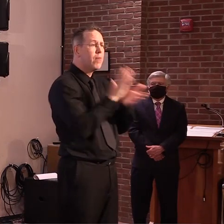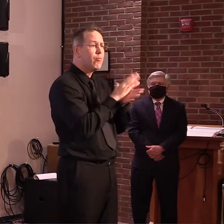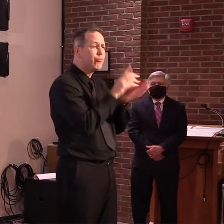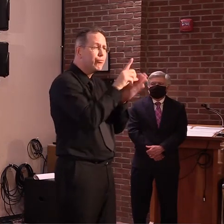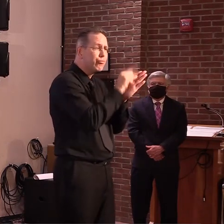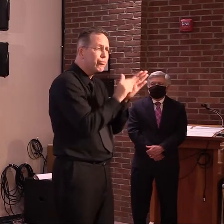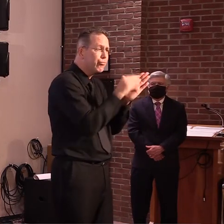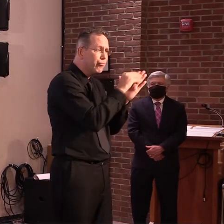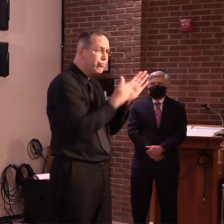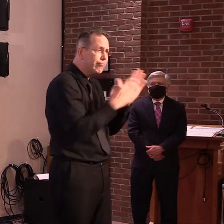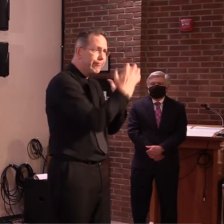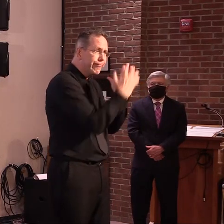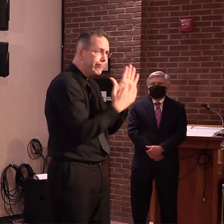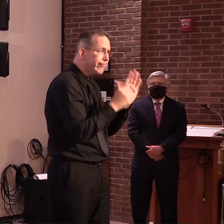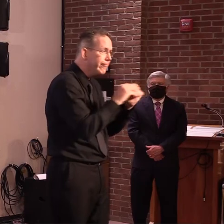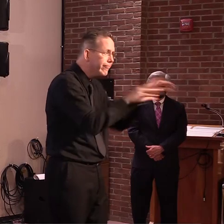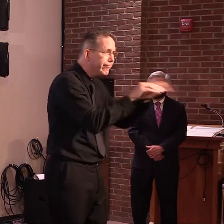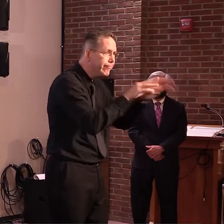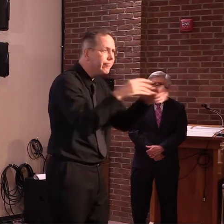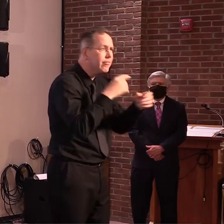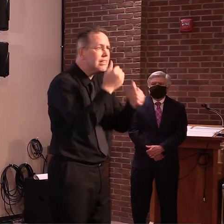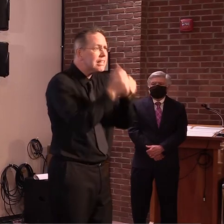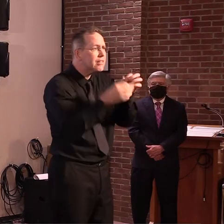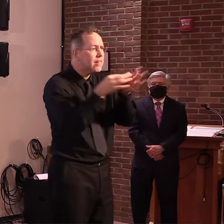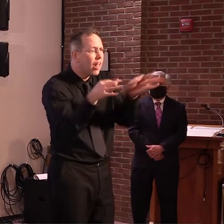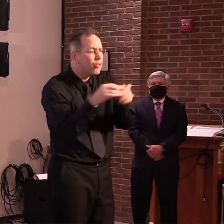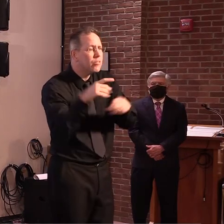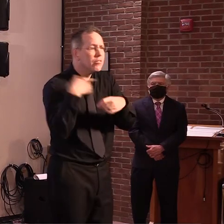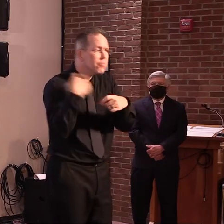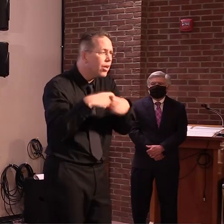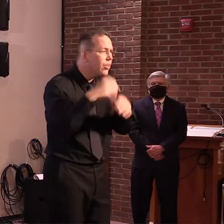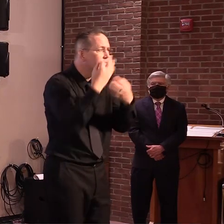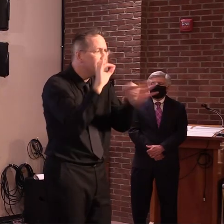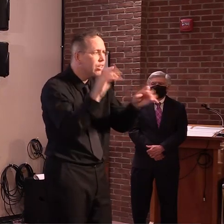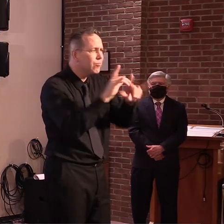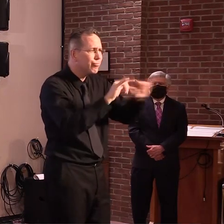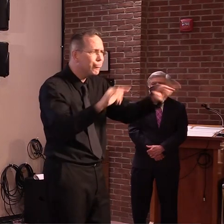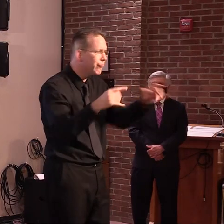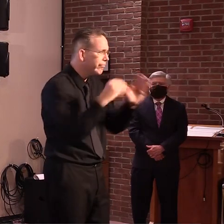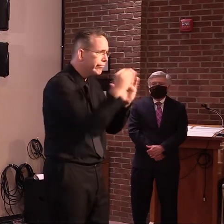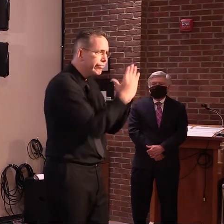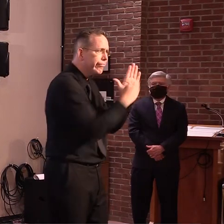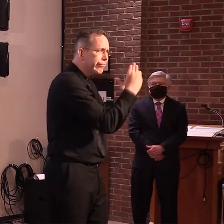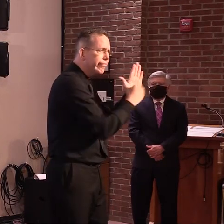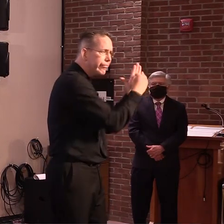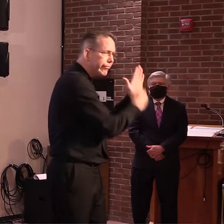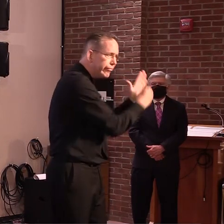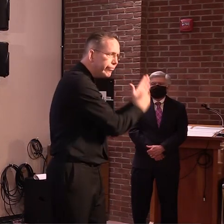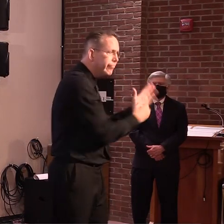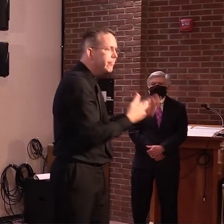they need. And with everything about this fast-moving pandemic,